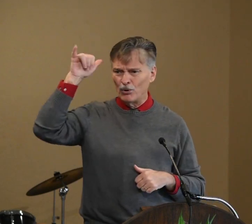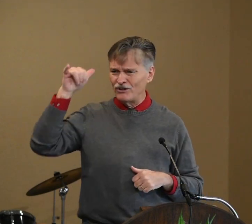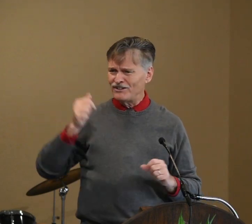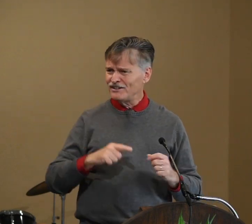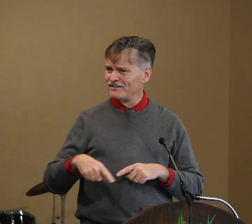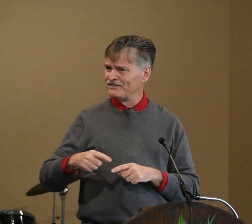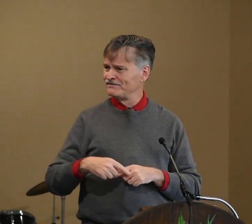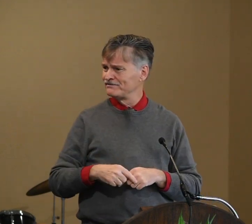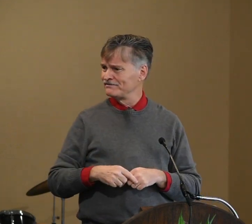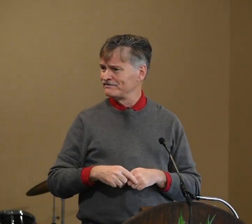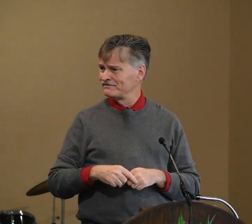bull.